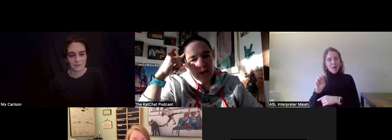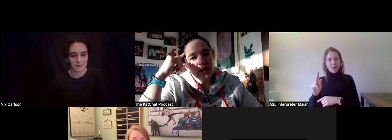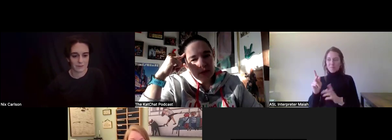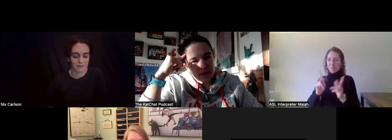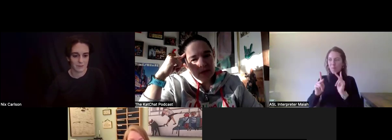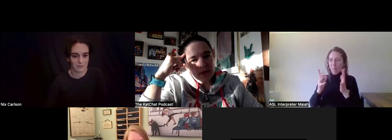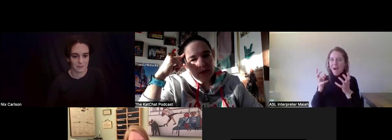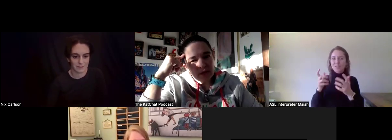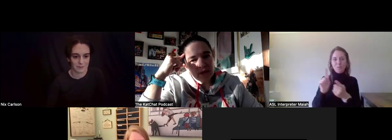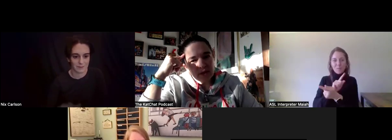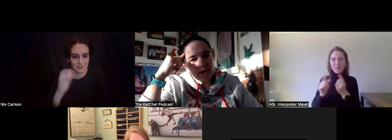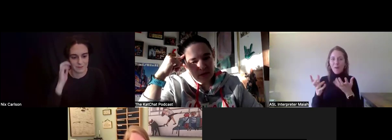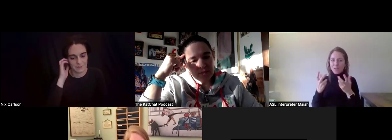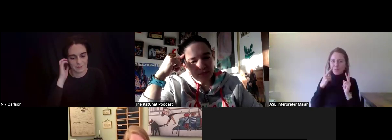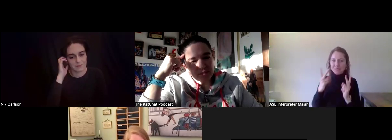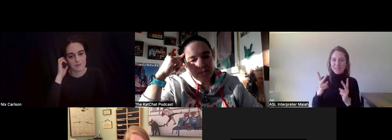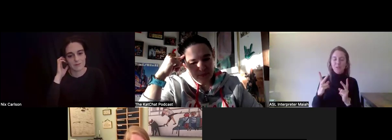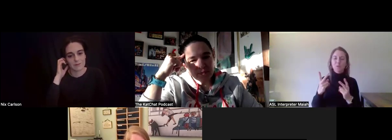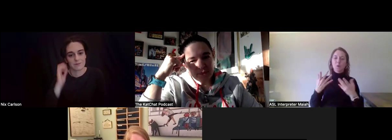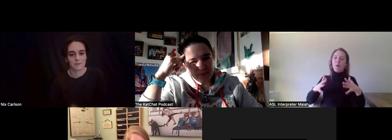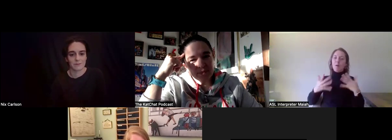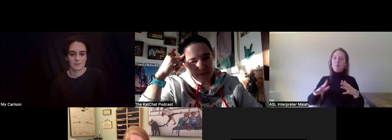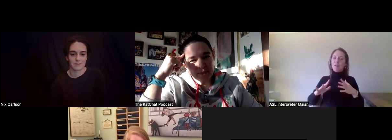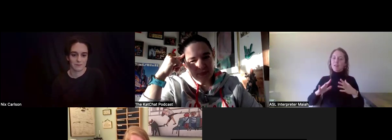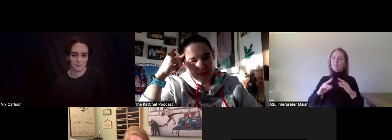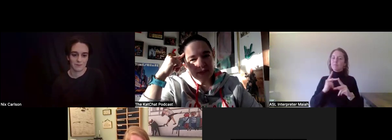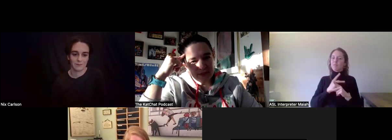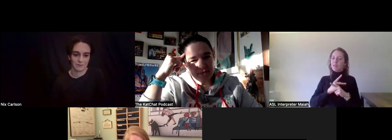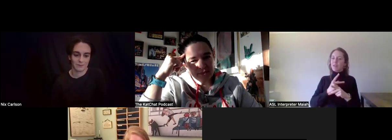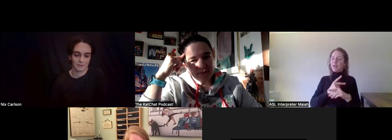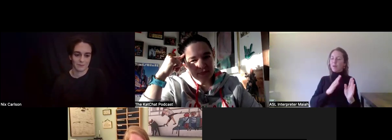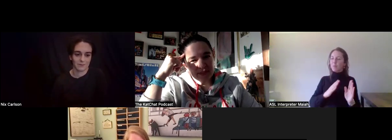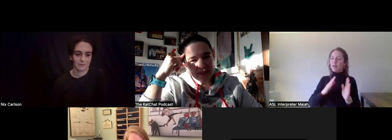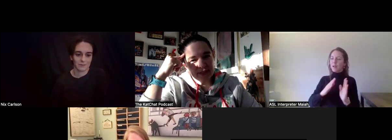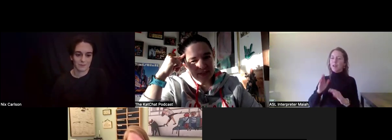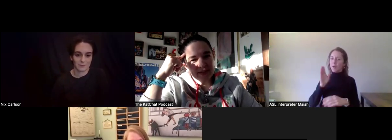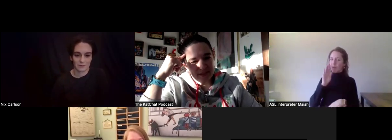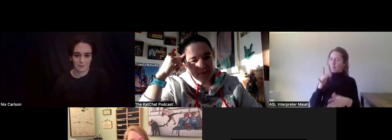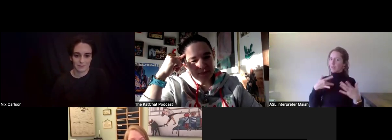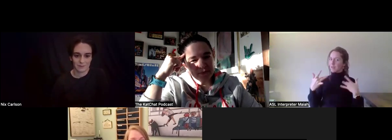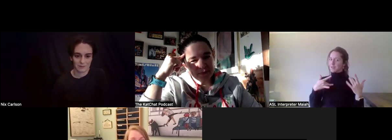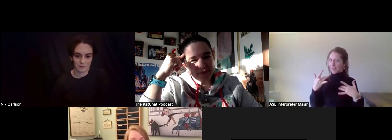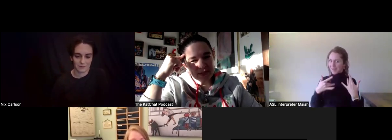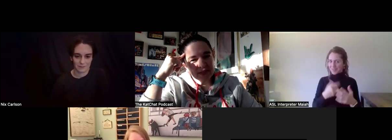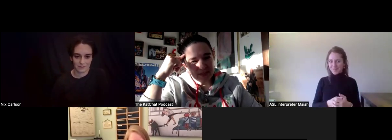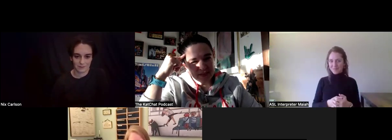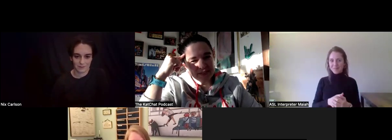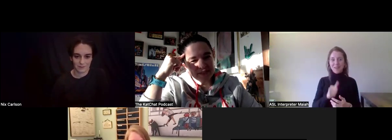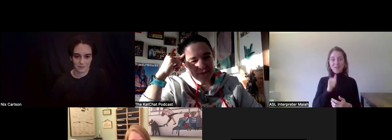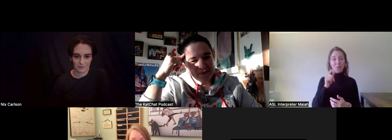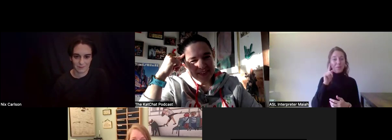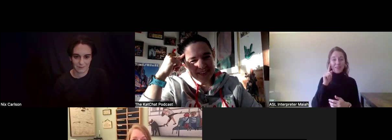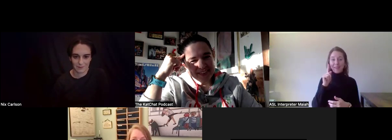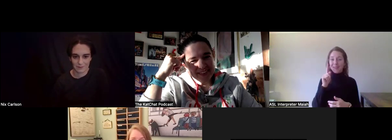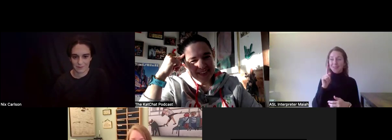so we're already putting those plans together, and it's going to be really exciting. I don't think you can go wrong. That's what I'm going